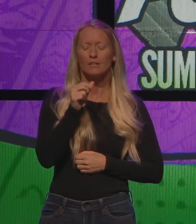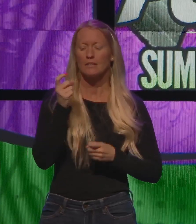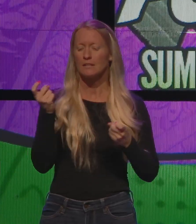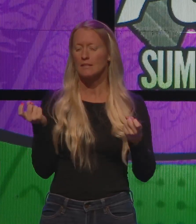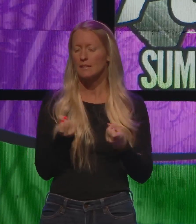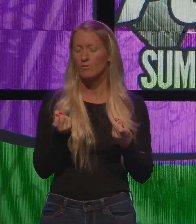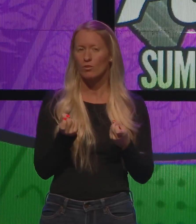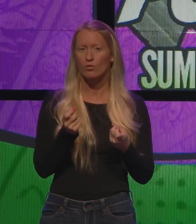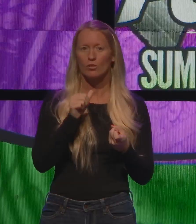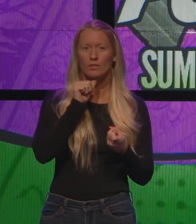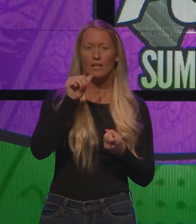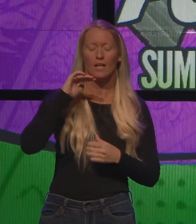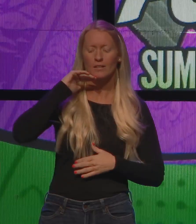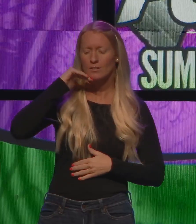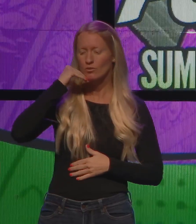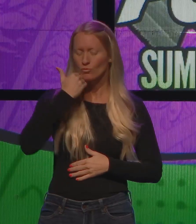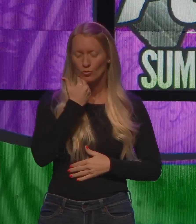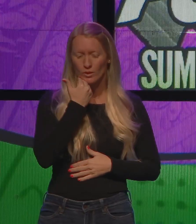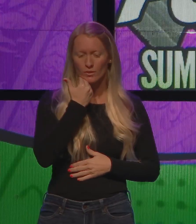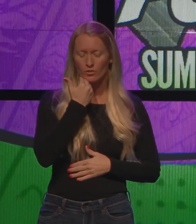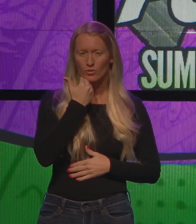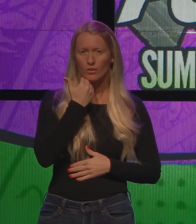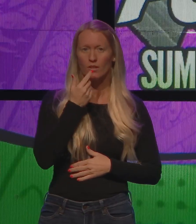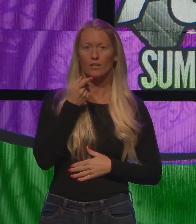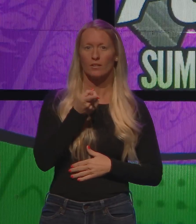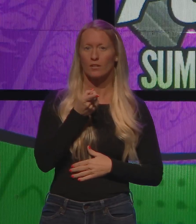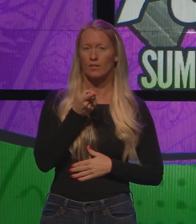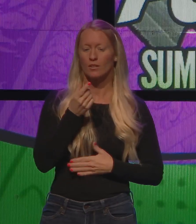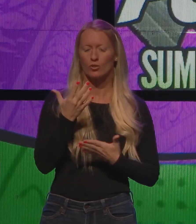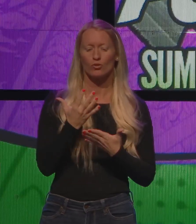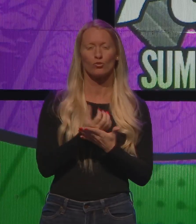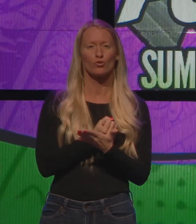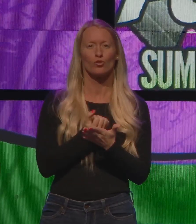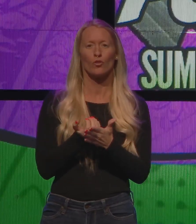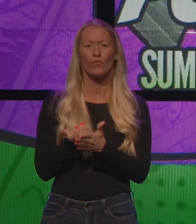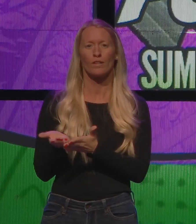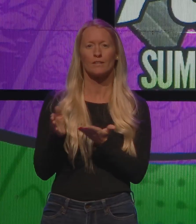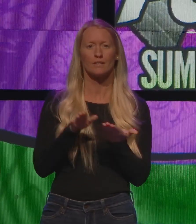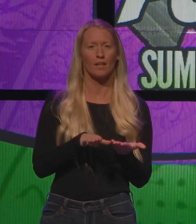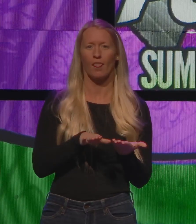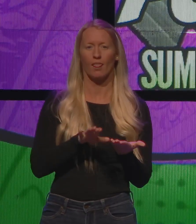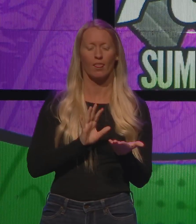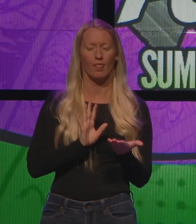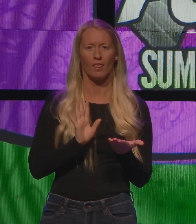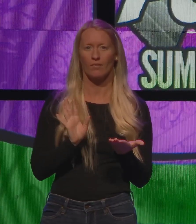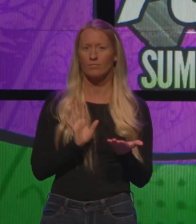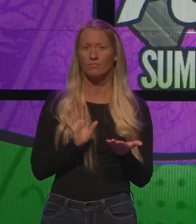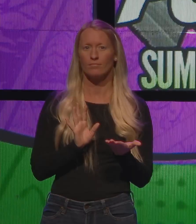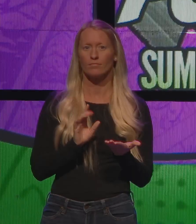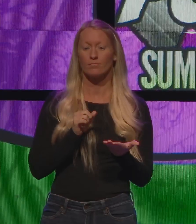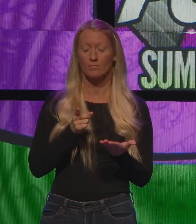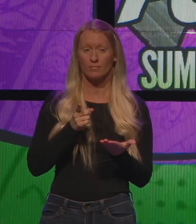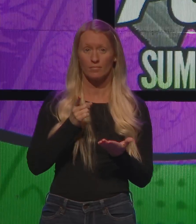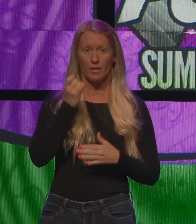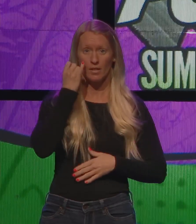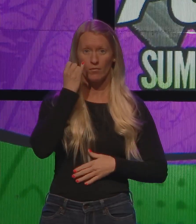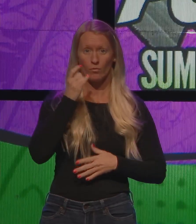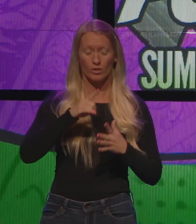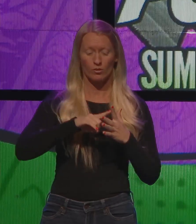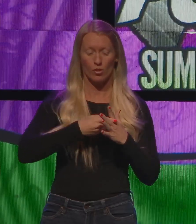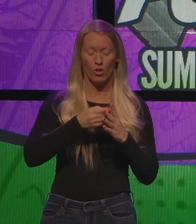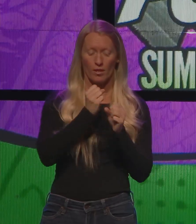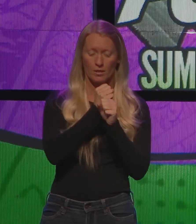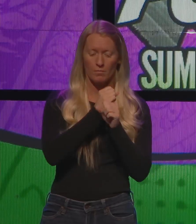sinful, you're not a disgrace, you're not worthy of death. And when we start from this blessing instead of from this idea